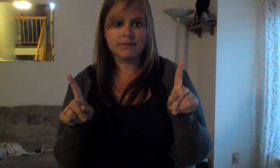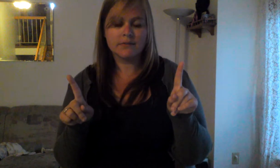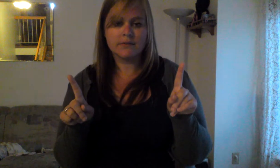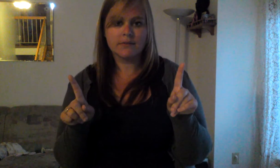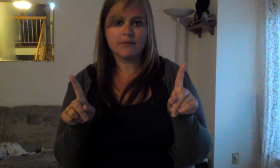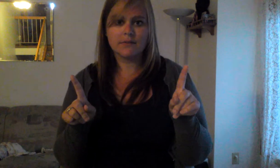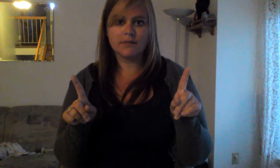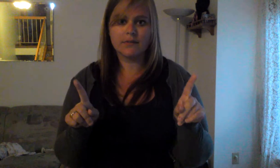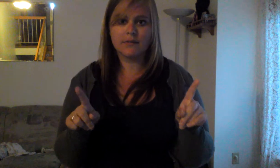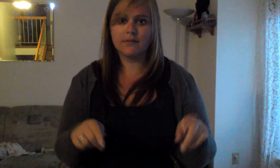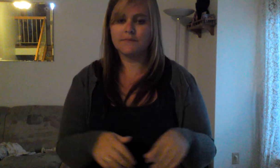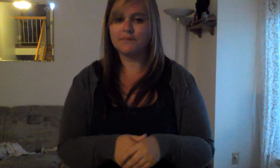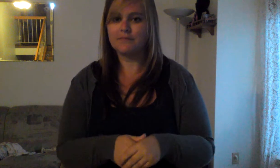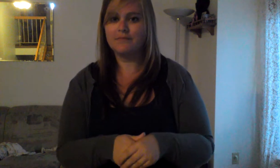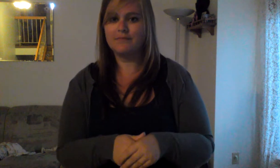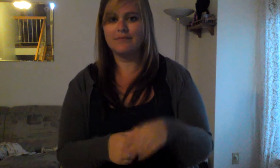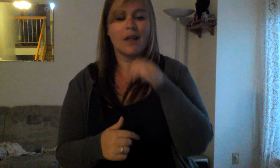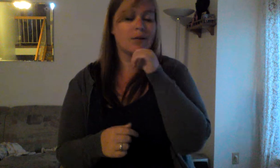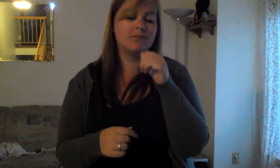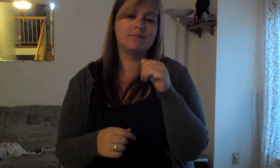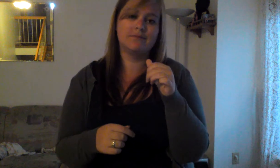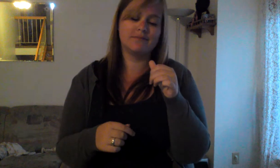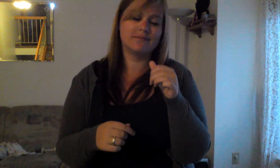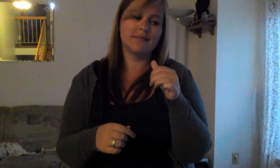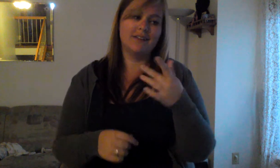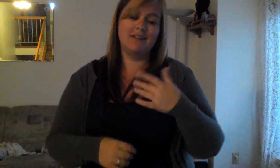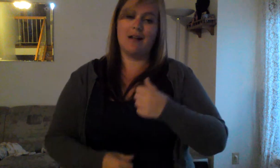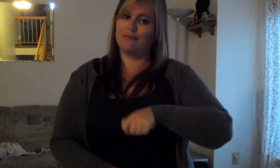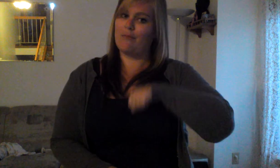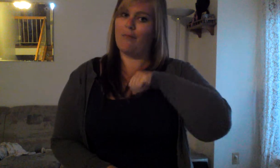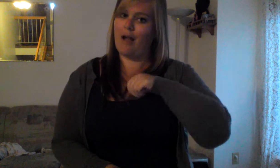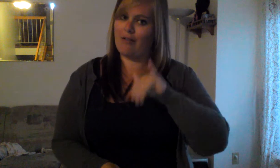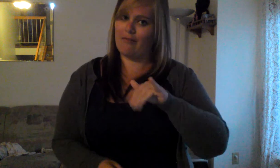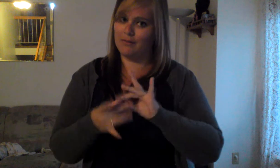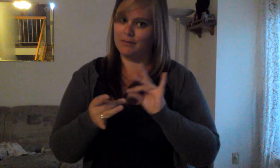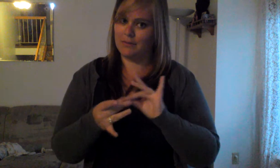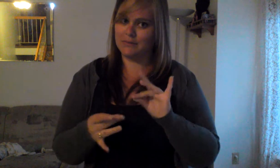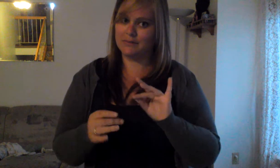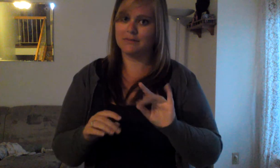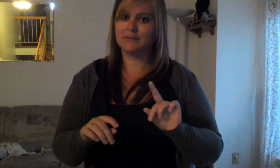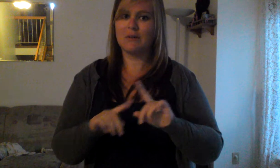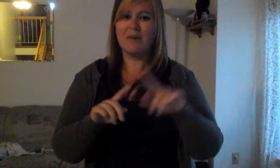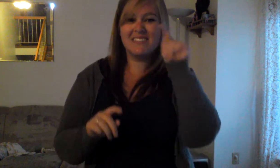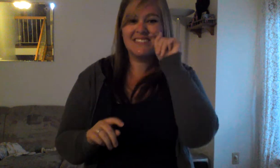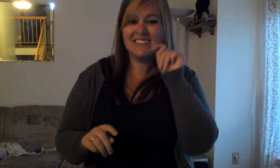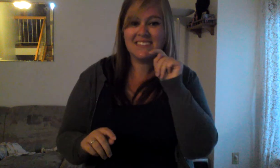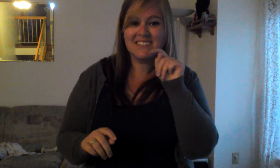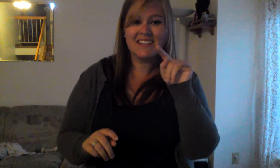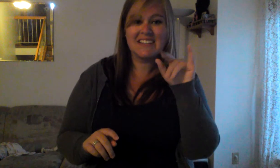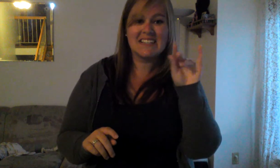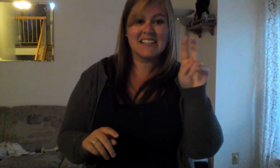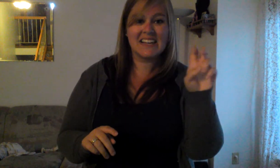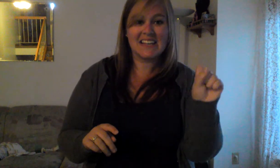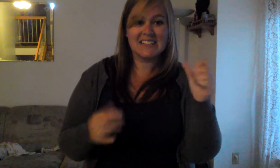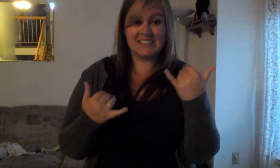teenager boy, I ain't proud of that either. And teenagers of course have a lot of words today. You know the spiel, it's only sex and it's no big deal. I